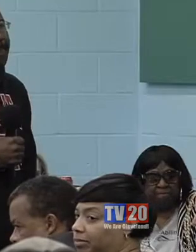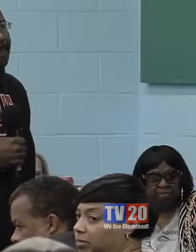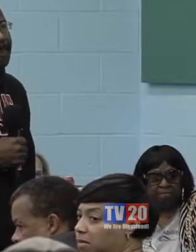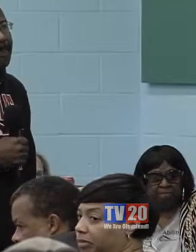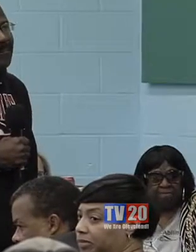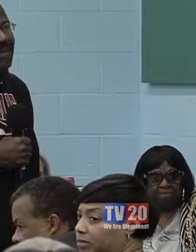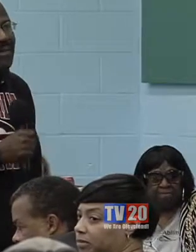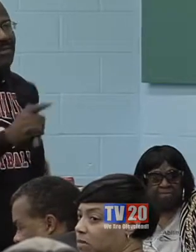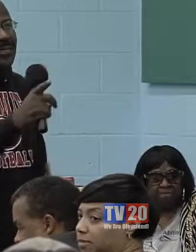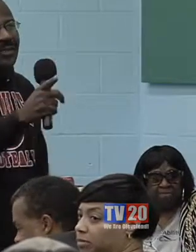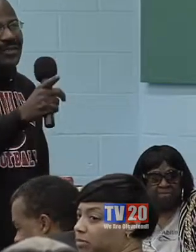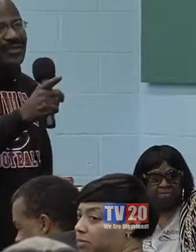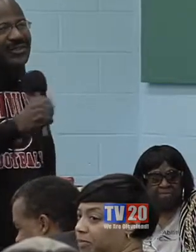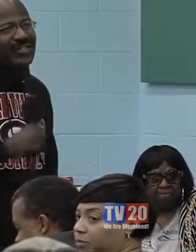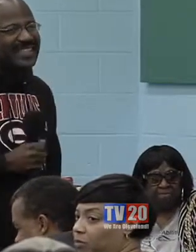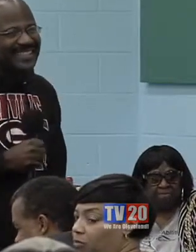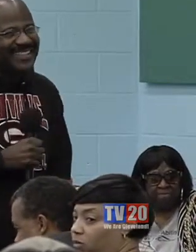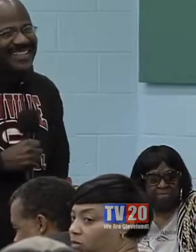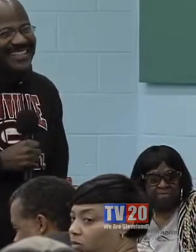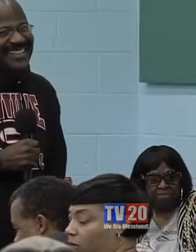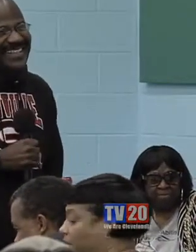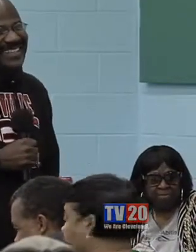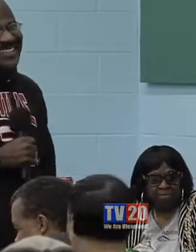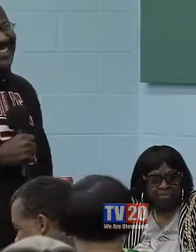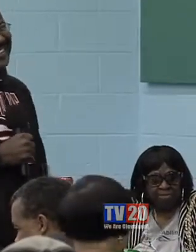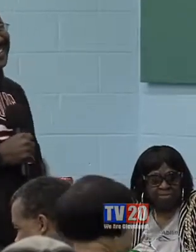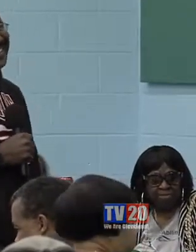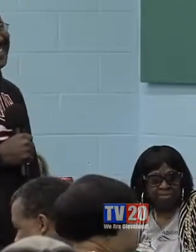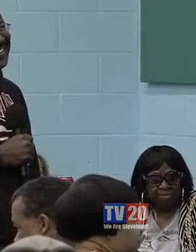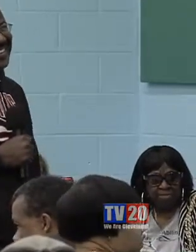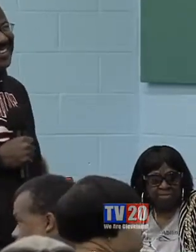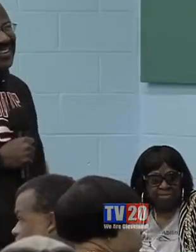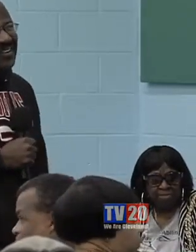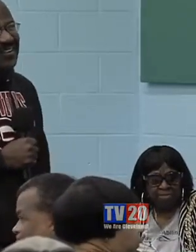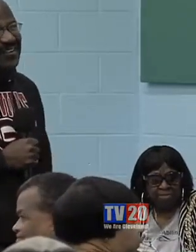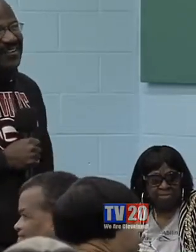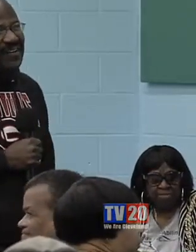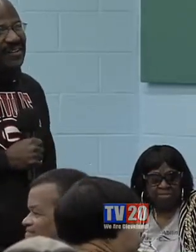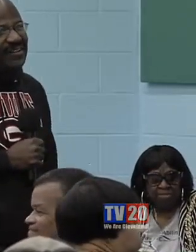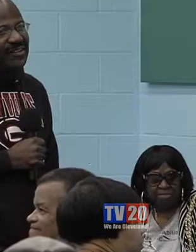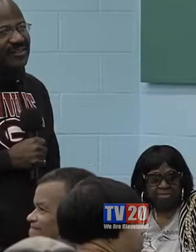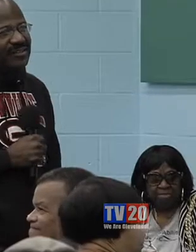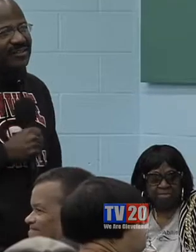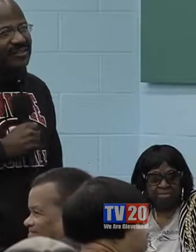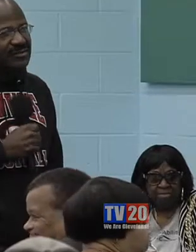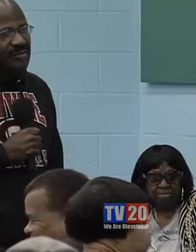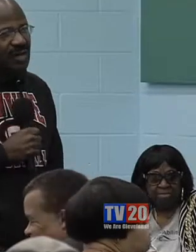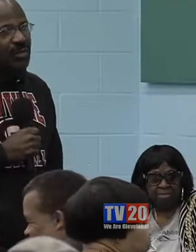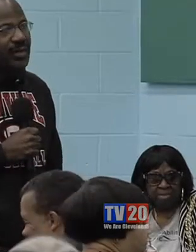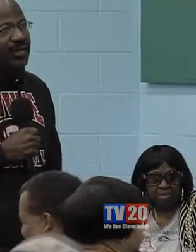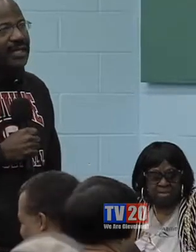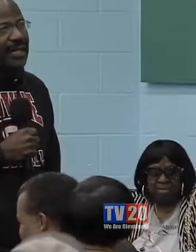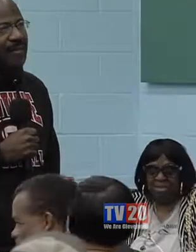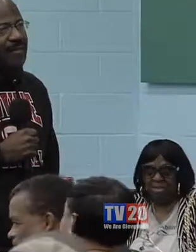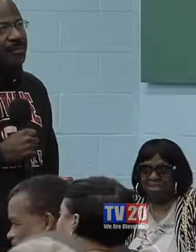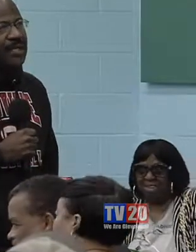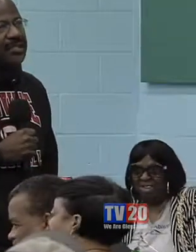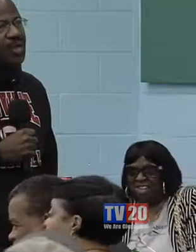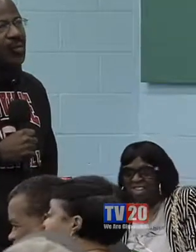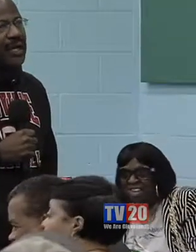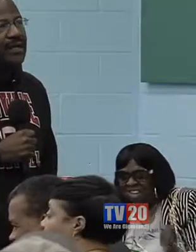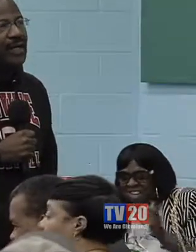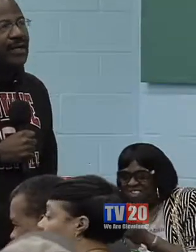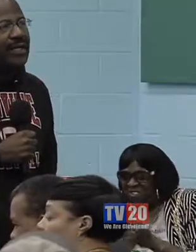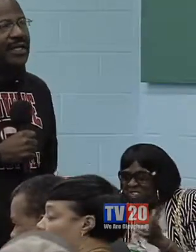have the money. Okay? I remember you. Yeah. Don't let them say it, okay? They got the money. Work it out. Oh, we can work that out.